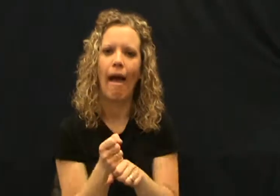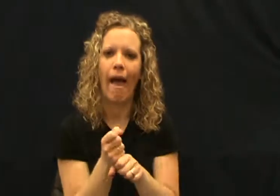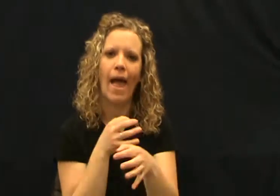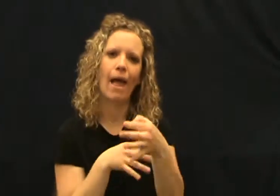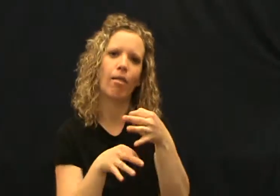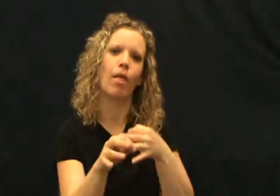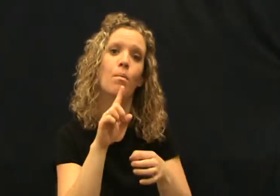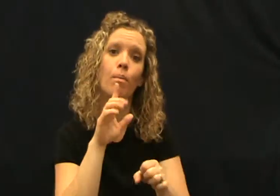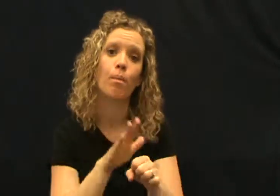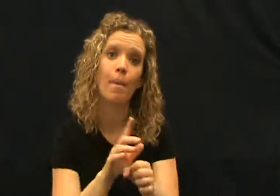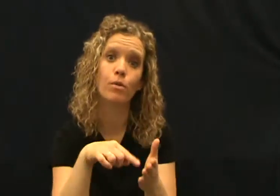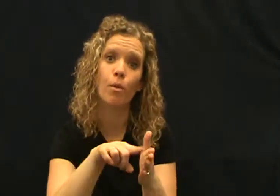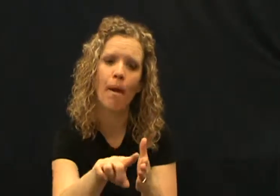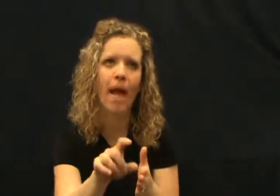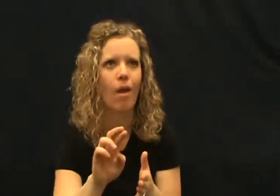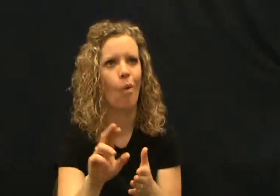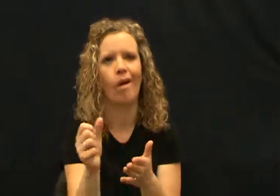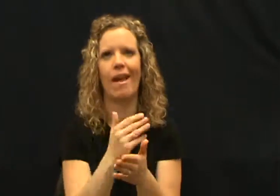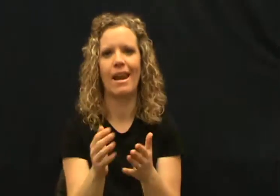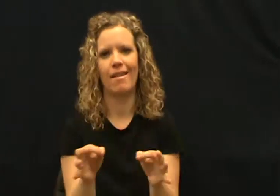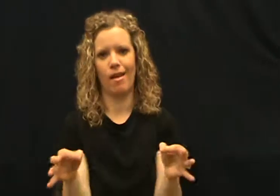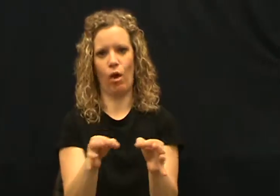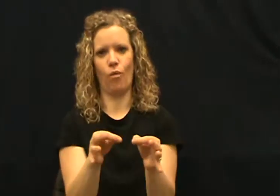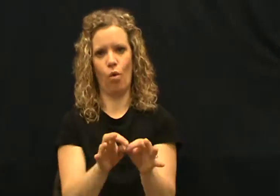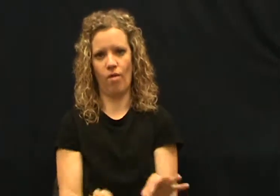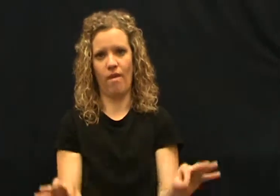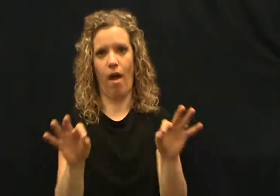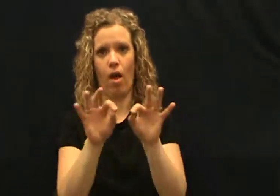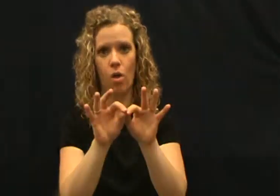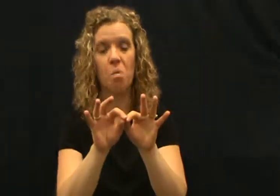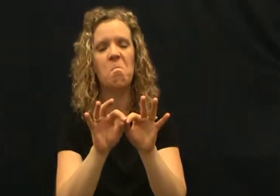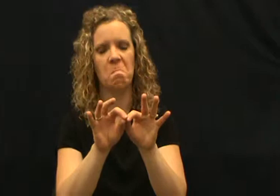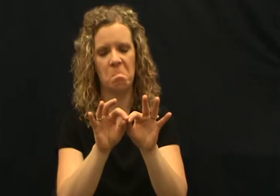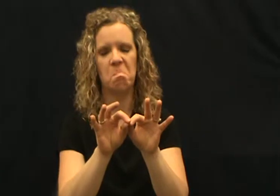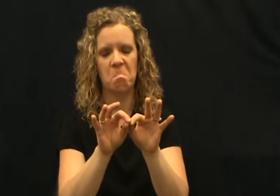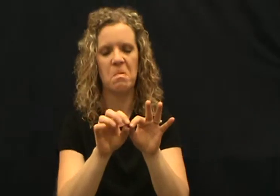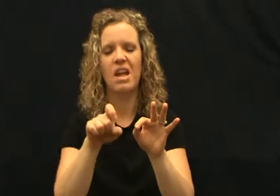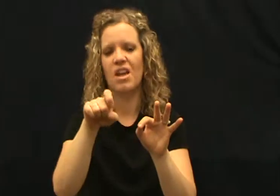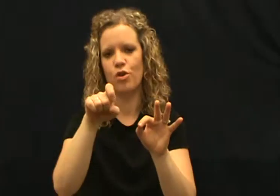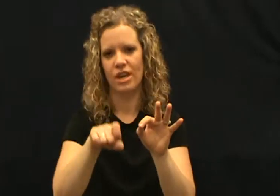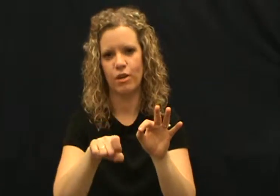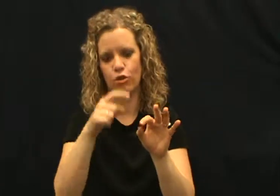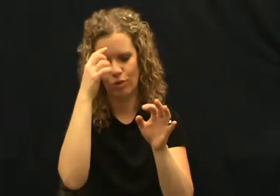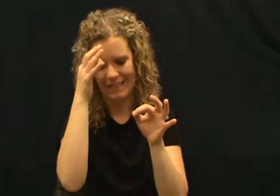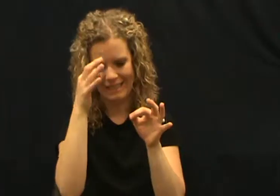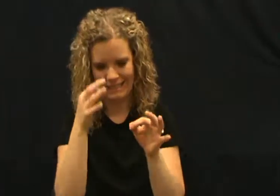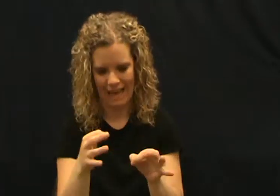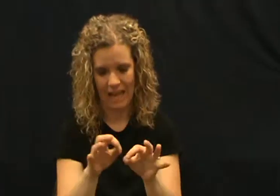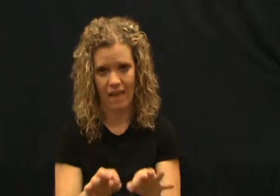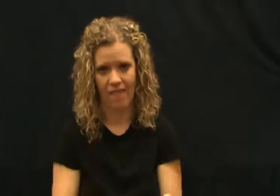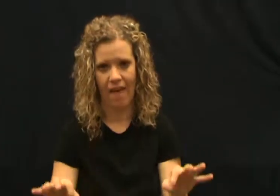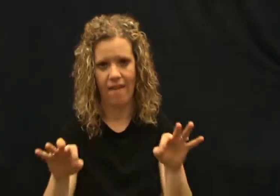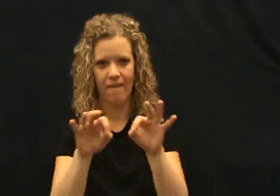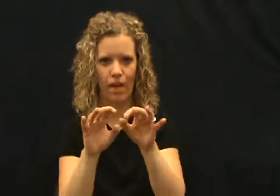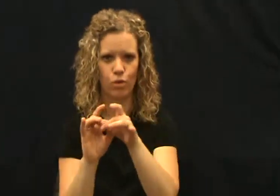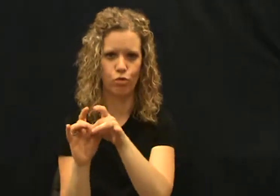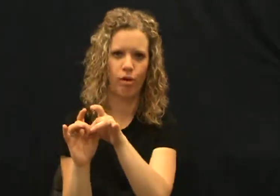even something else of value. You have to be able to determine that value for what you